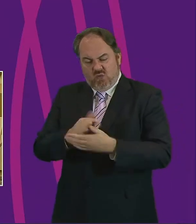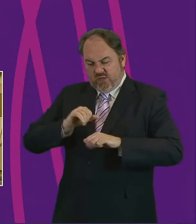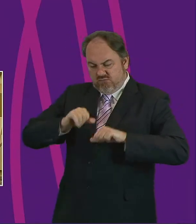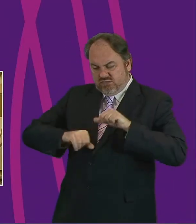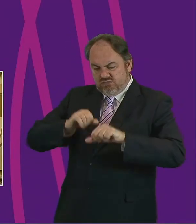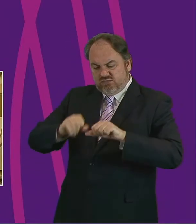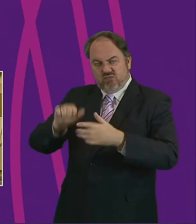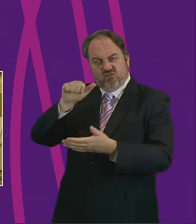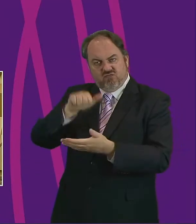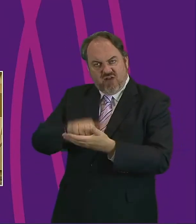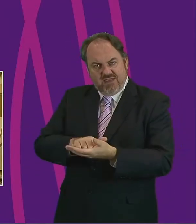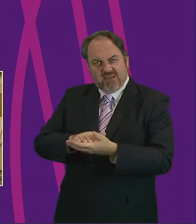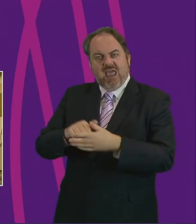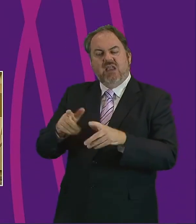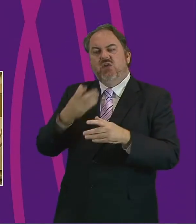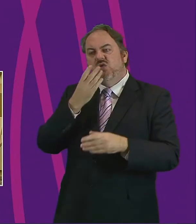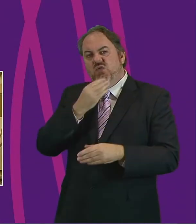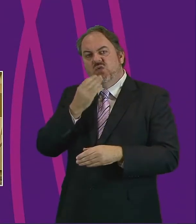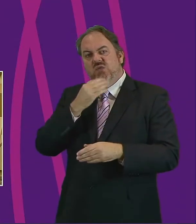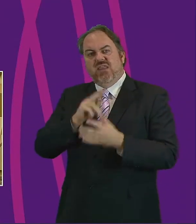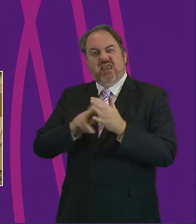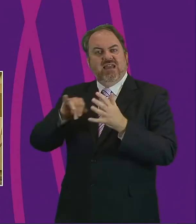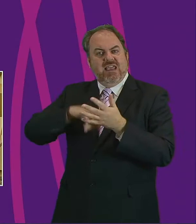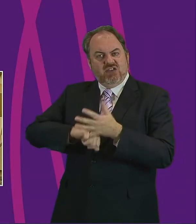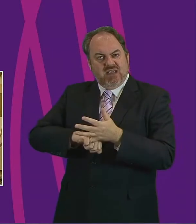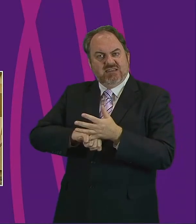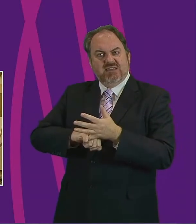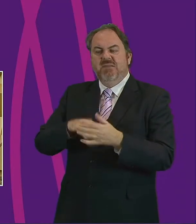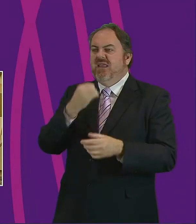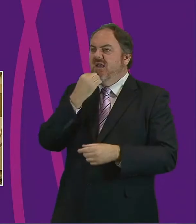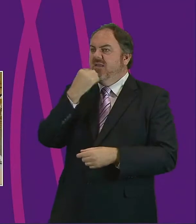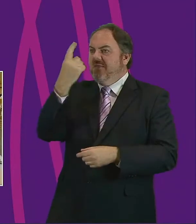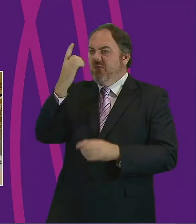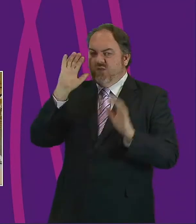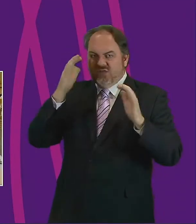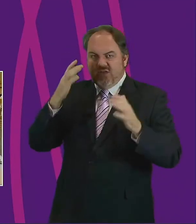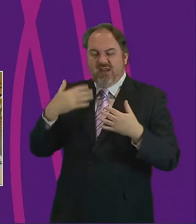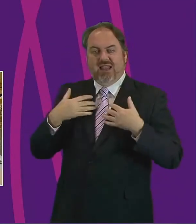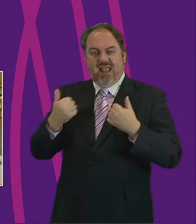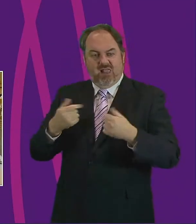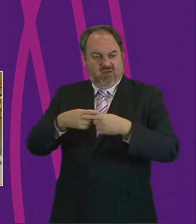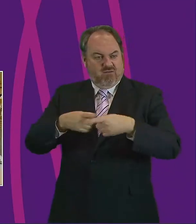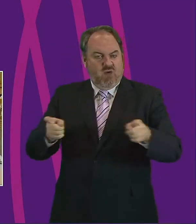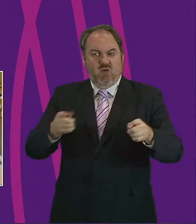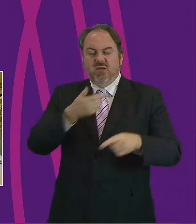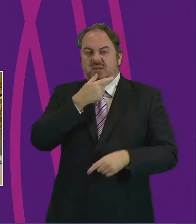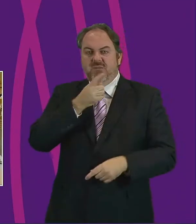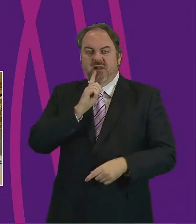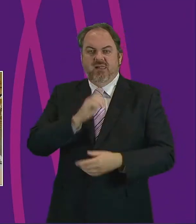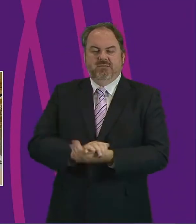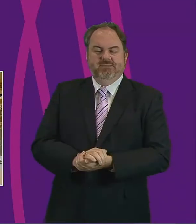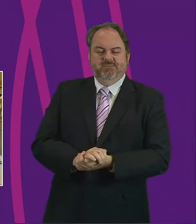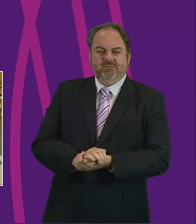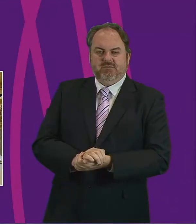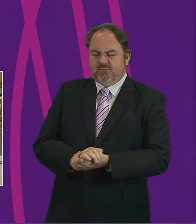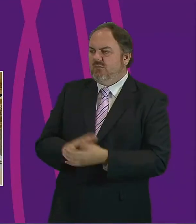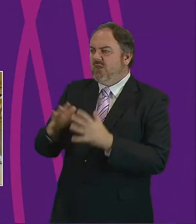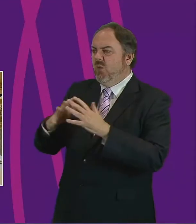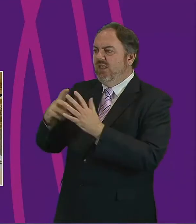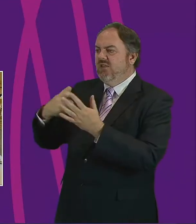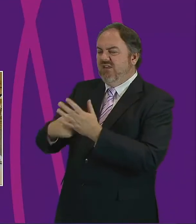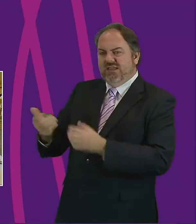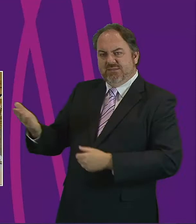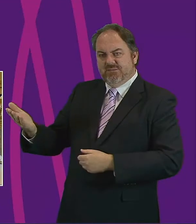have to do it with public health and safety at the forefront of our thinking. Willie Rennie. The First Minister knows I share her caution